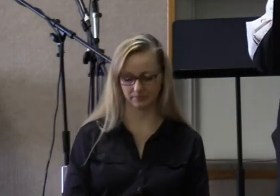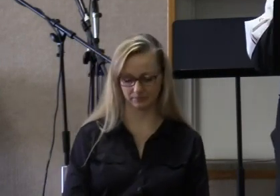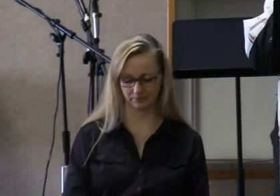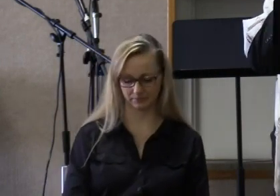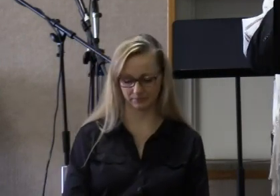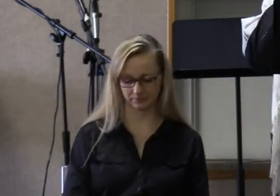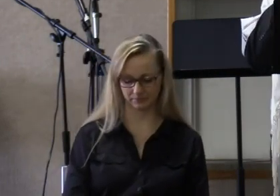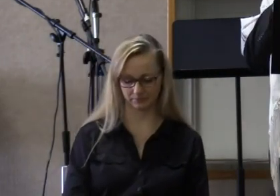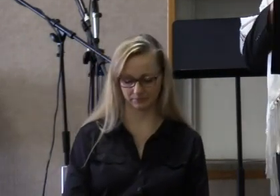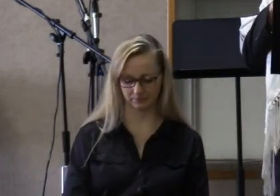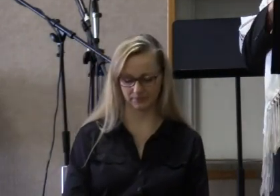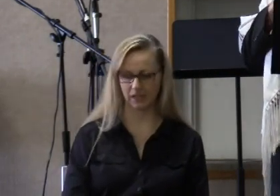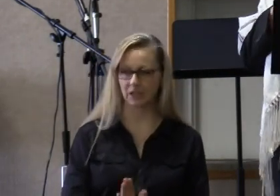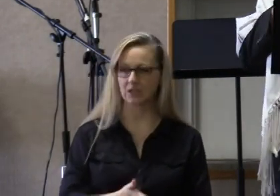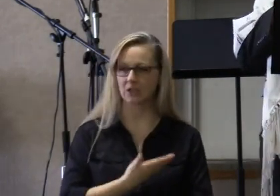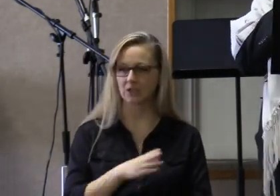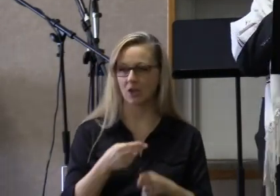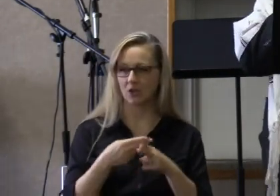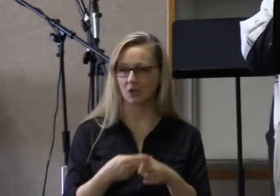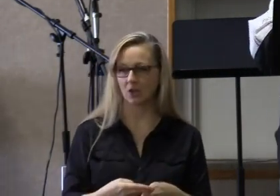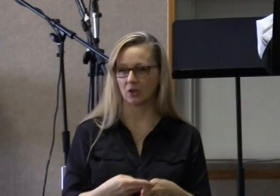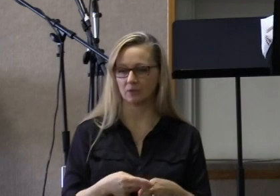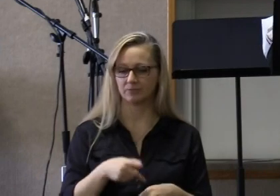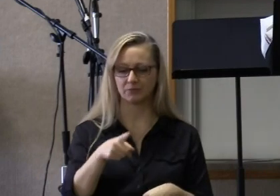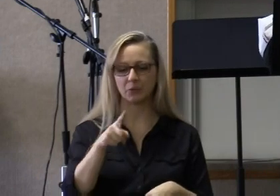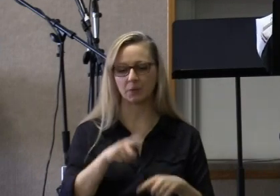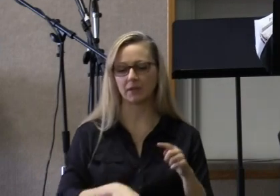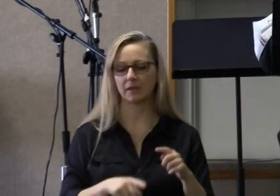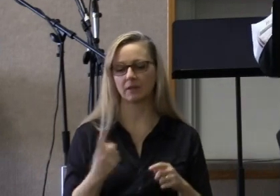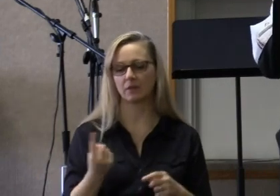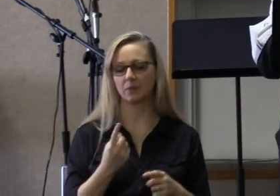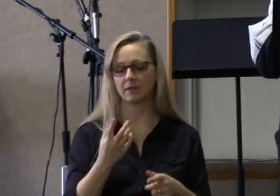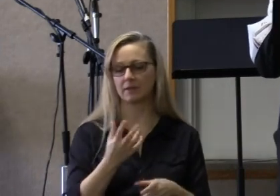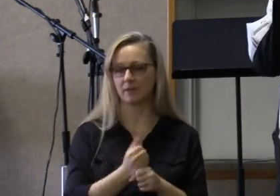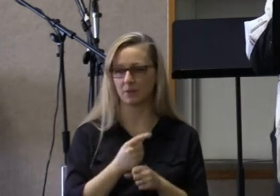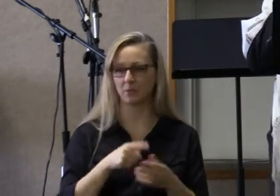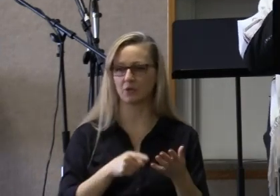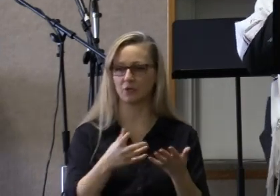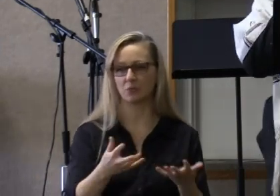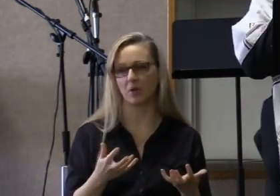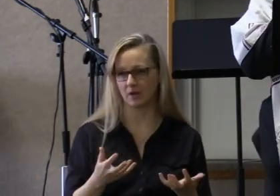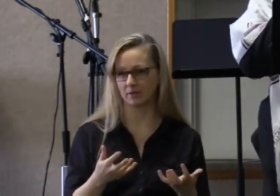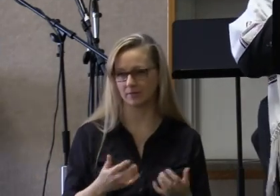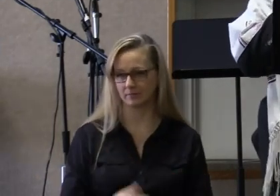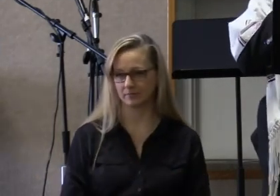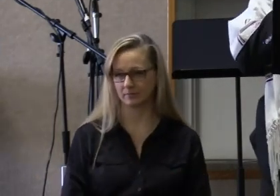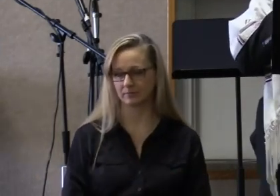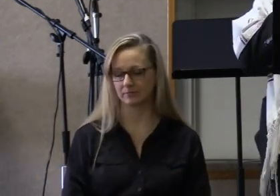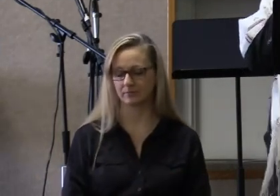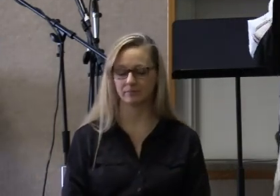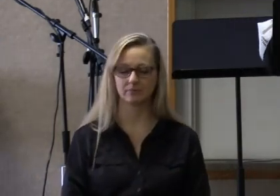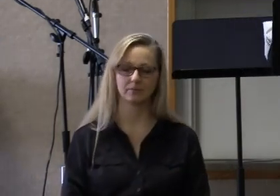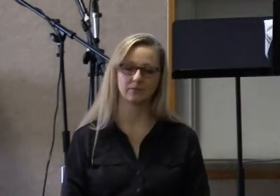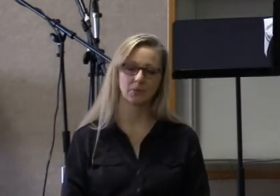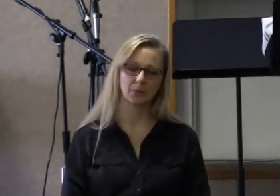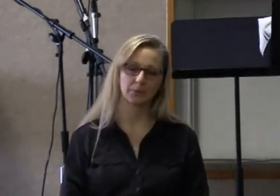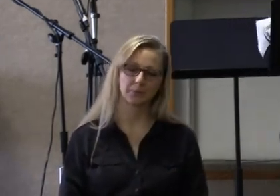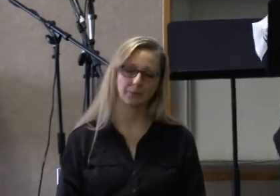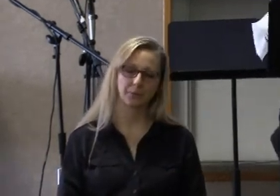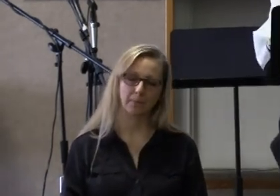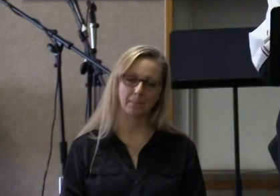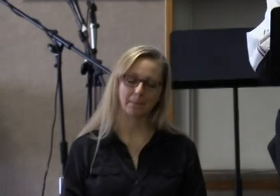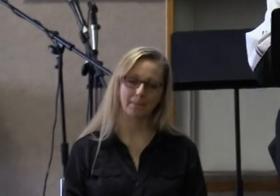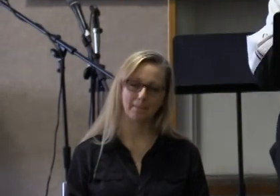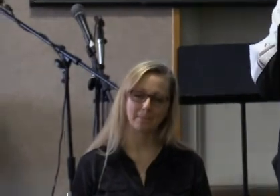"You can't always get what you want." Now, what they wanted may not have been good and pure, but